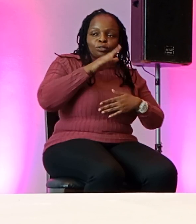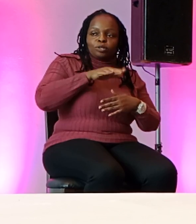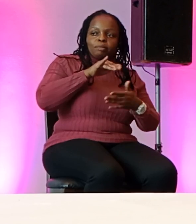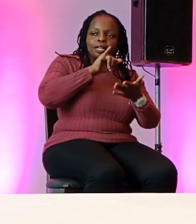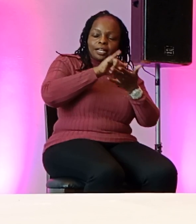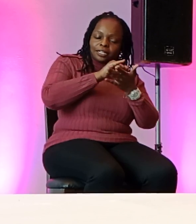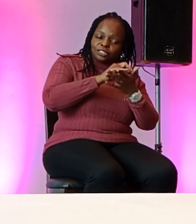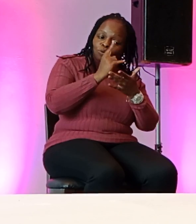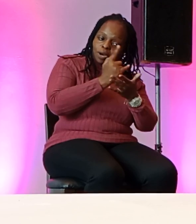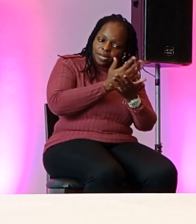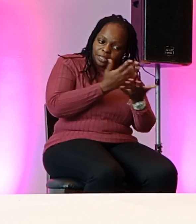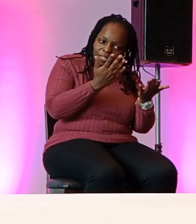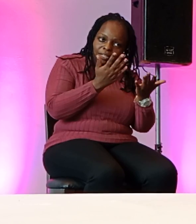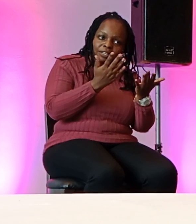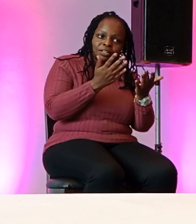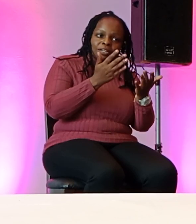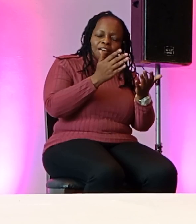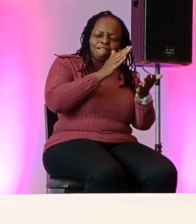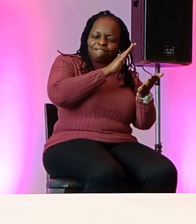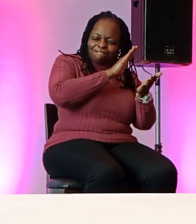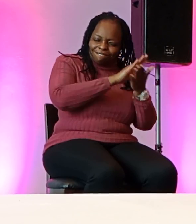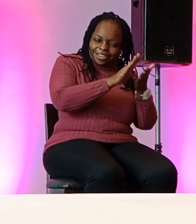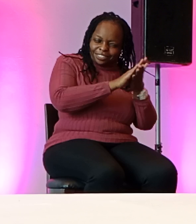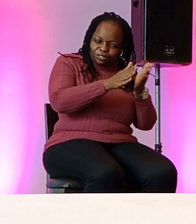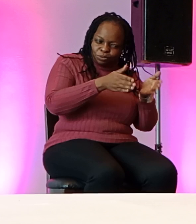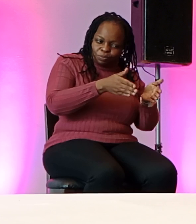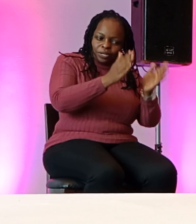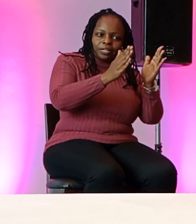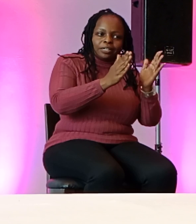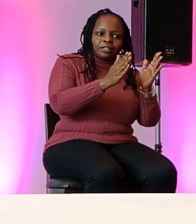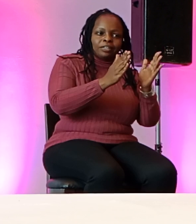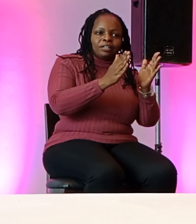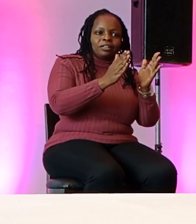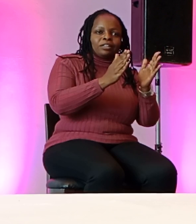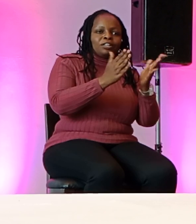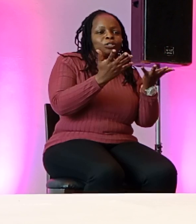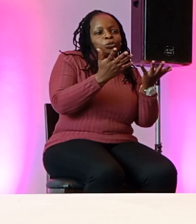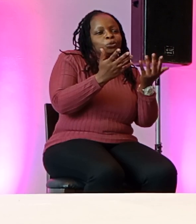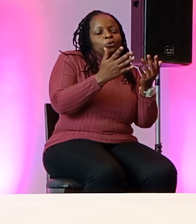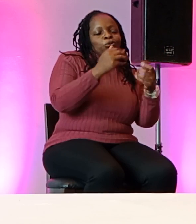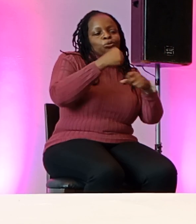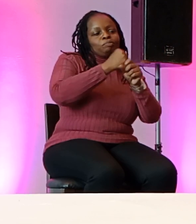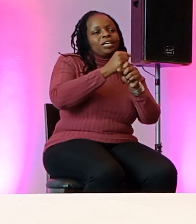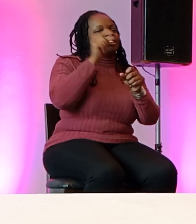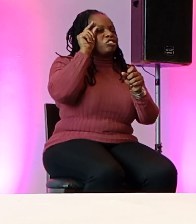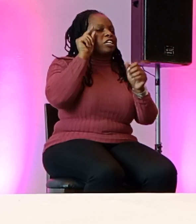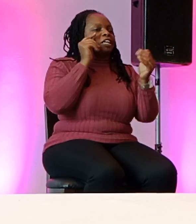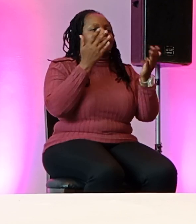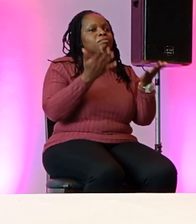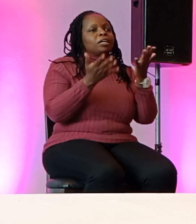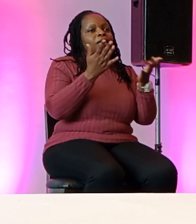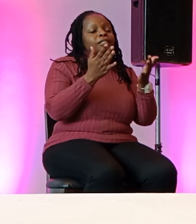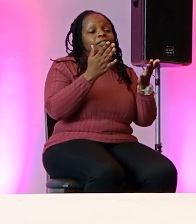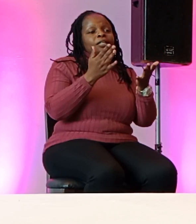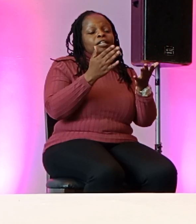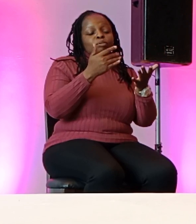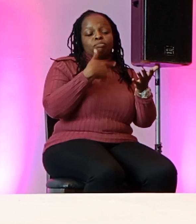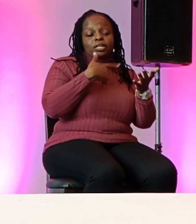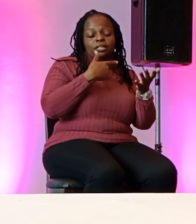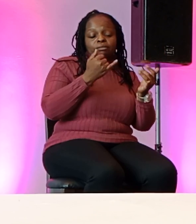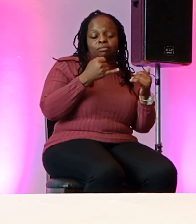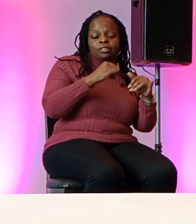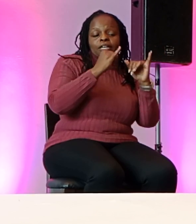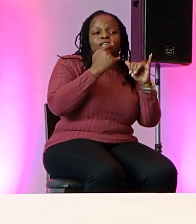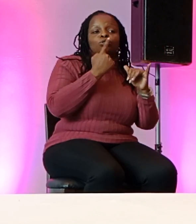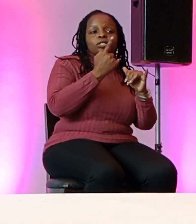of the fastest ways. In other words, what I'm trying to say, we also have